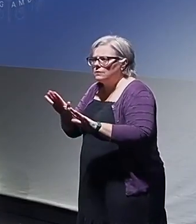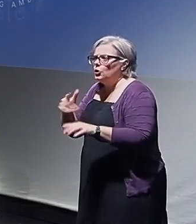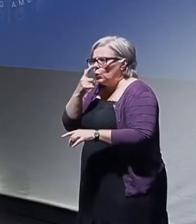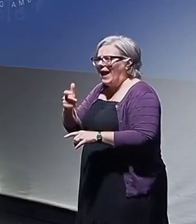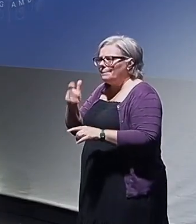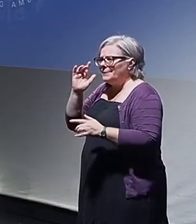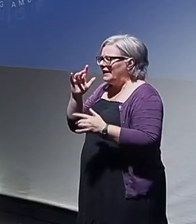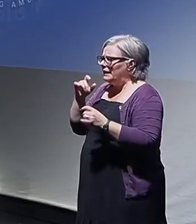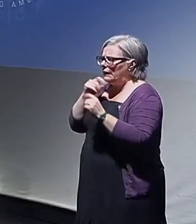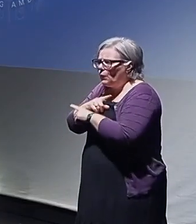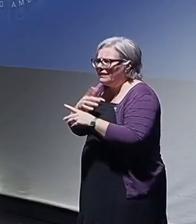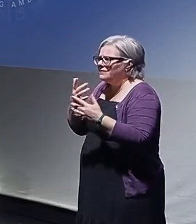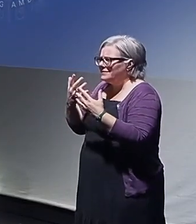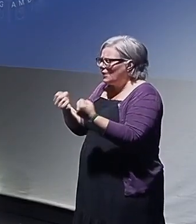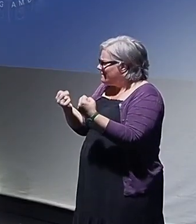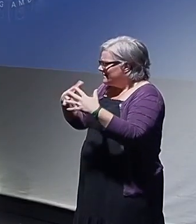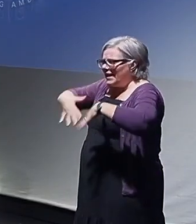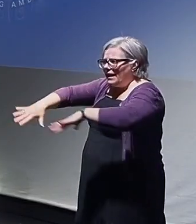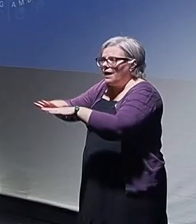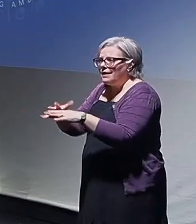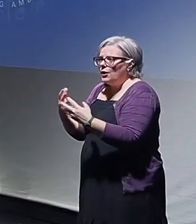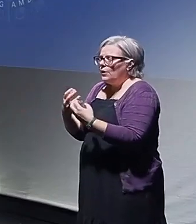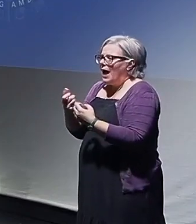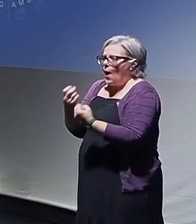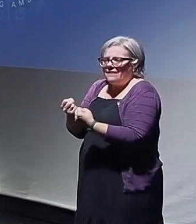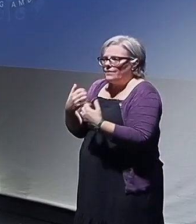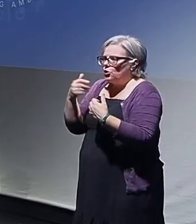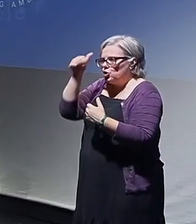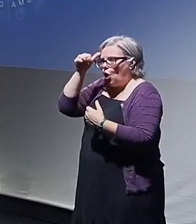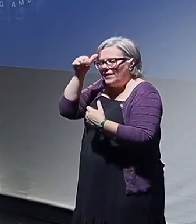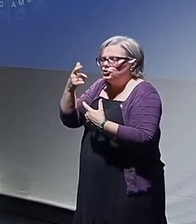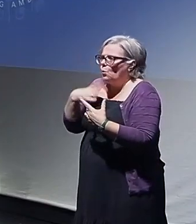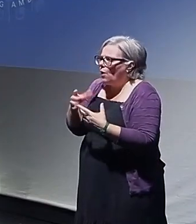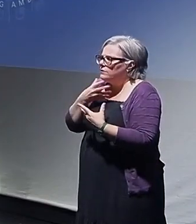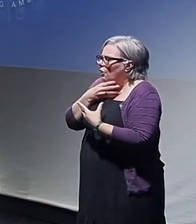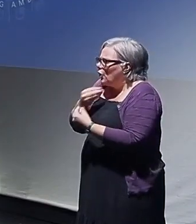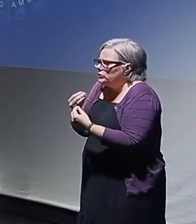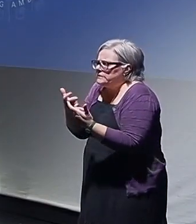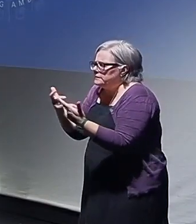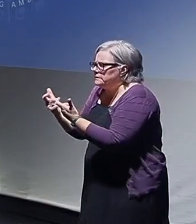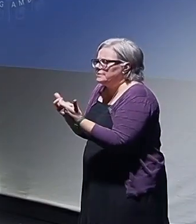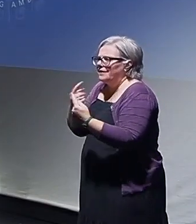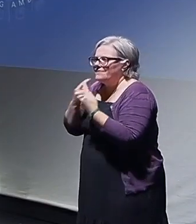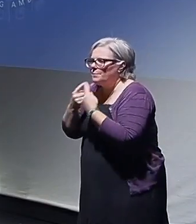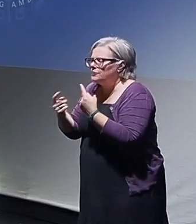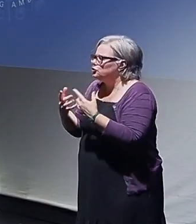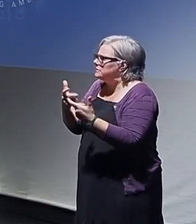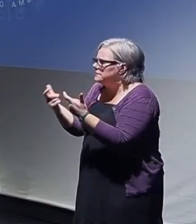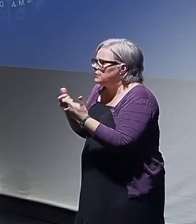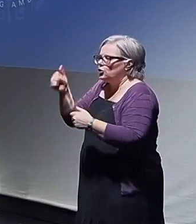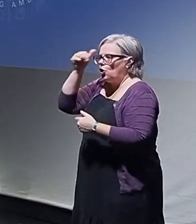eccentricities that you have, this thirst for knowledge, for being educated, for being in lessons, for connecting with